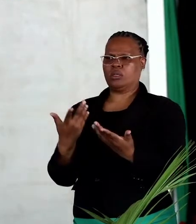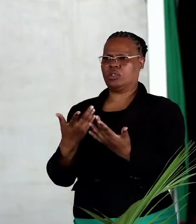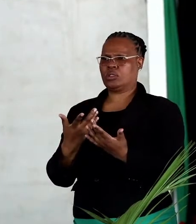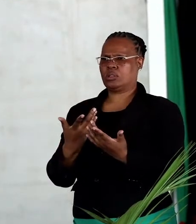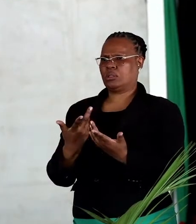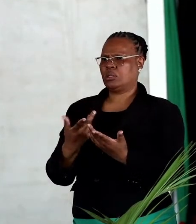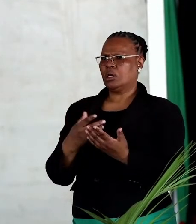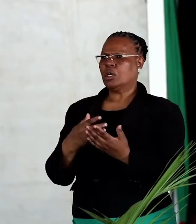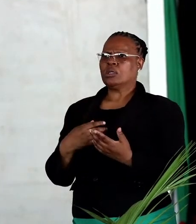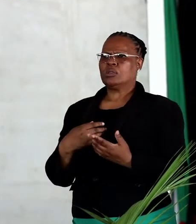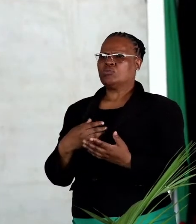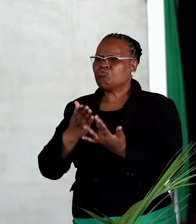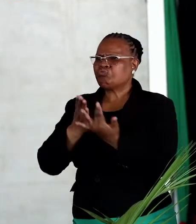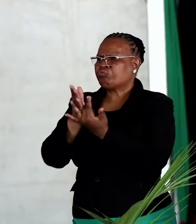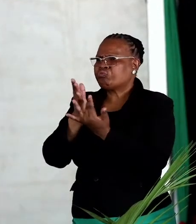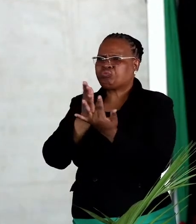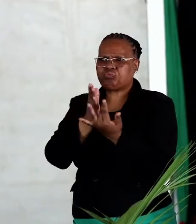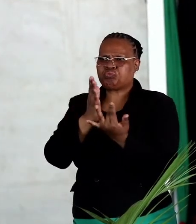zinto ezo khange zenzeke.